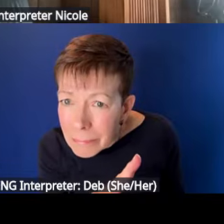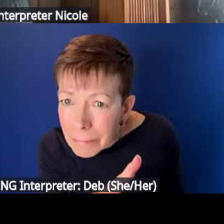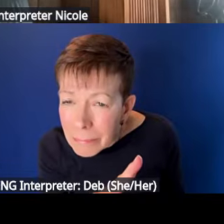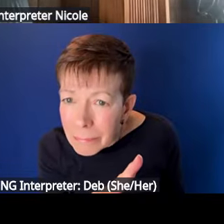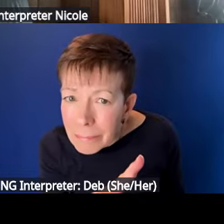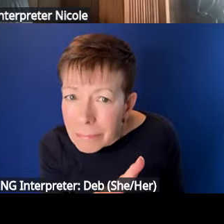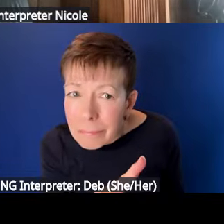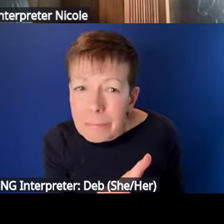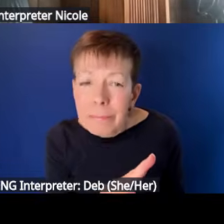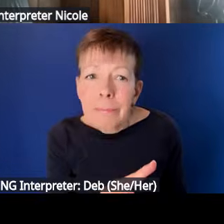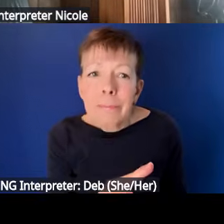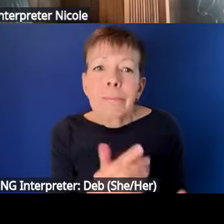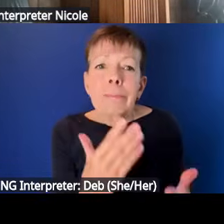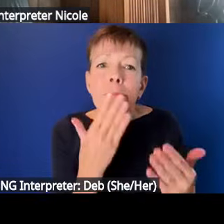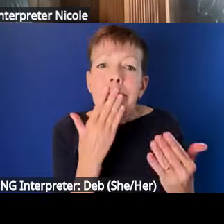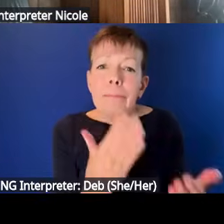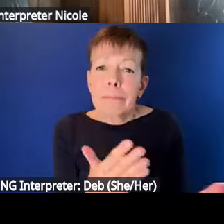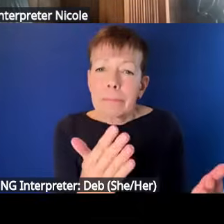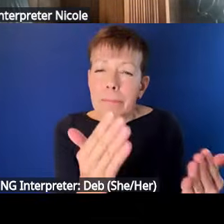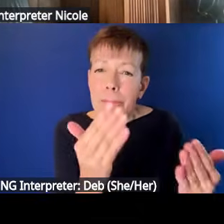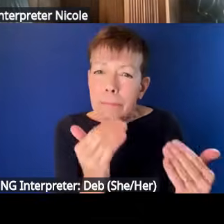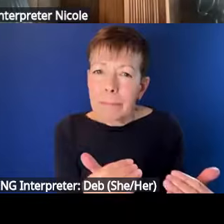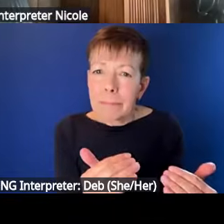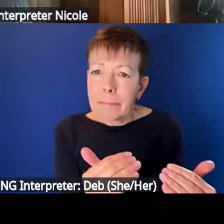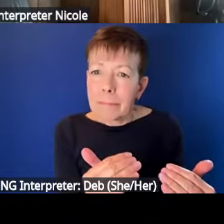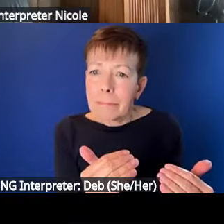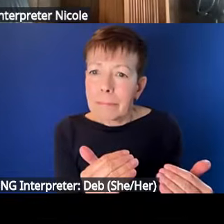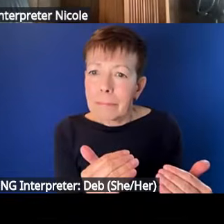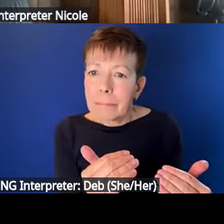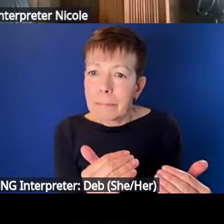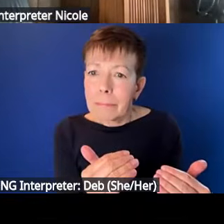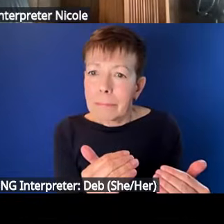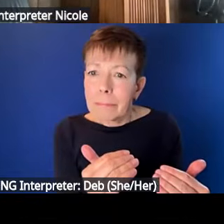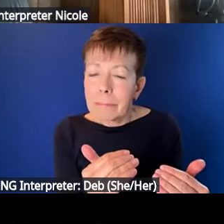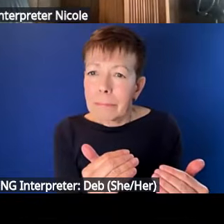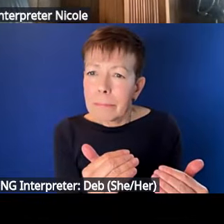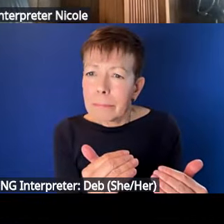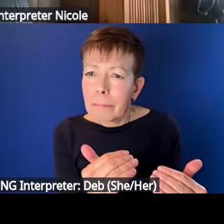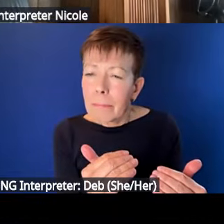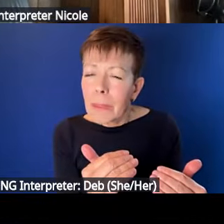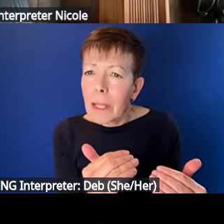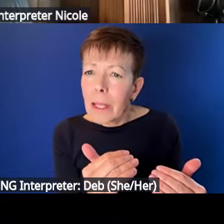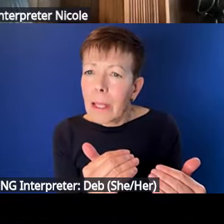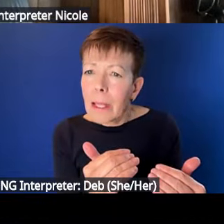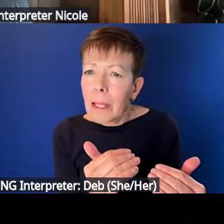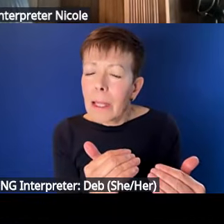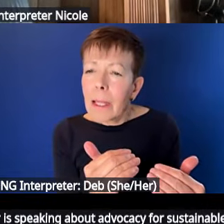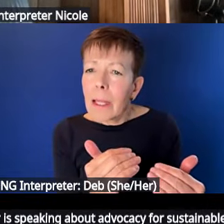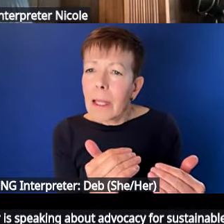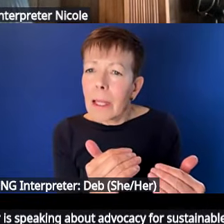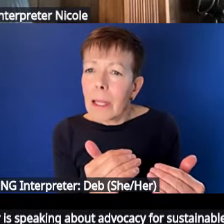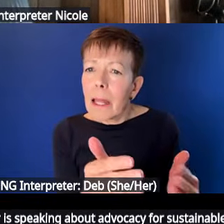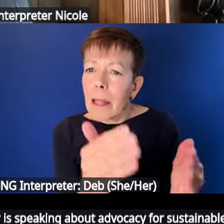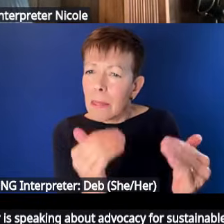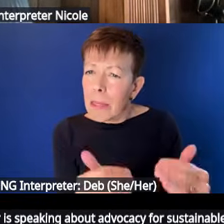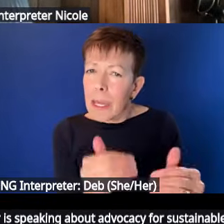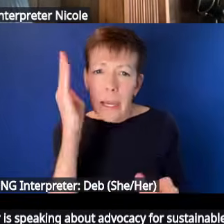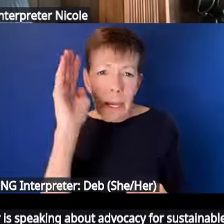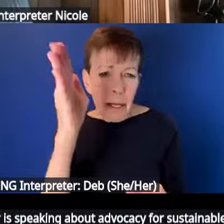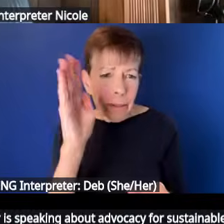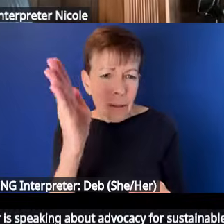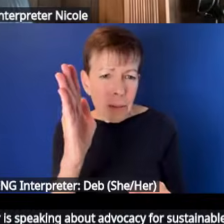Thank you very much. Our next speaker is speaking about advocacy for sustainable and meaningful access for deaf students in SB